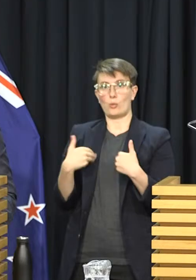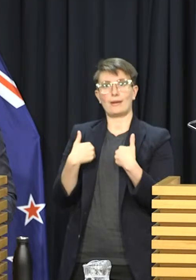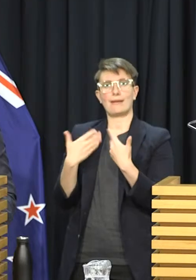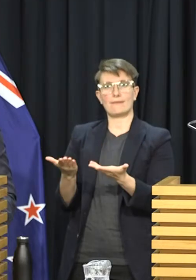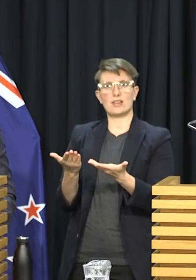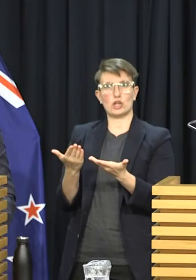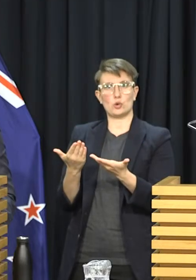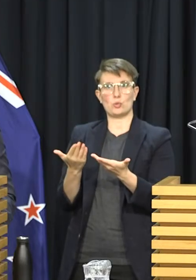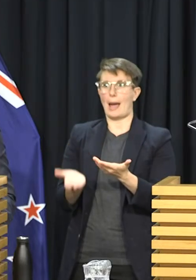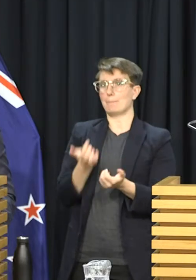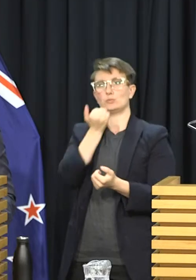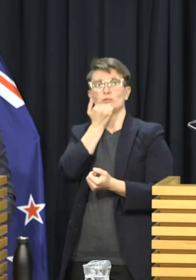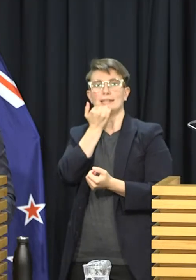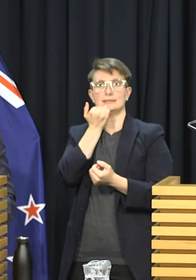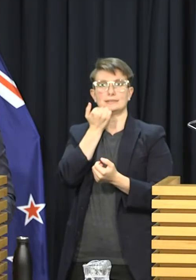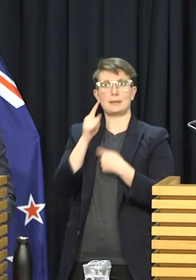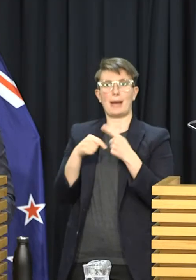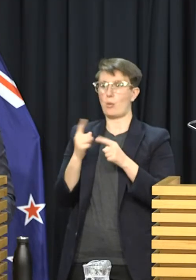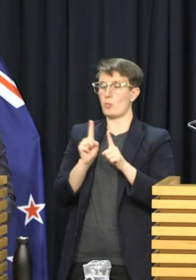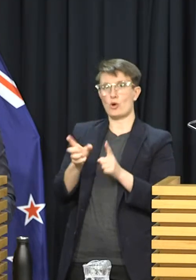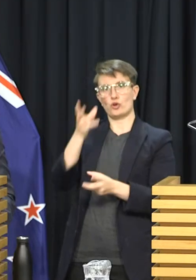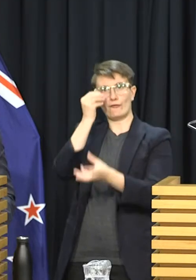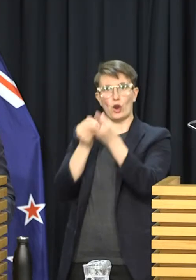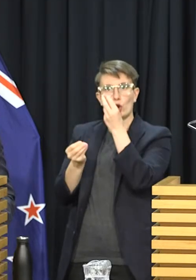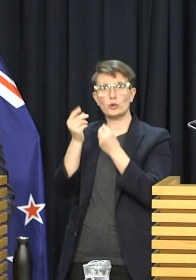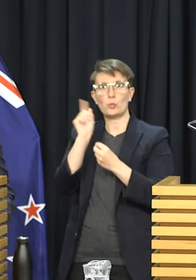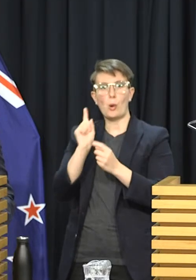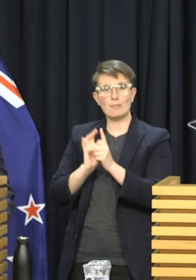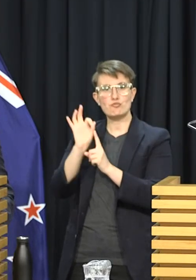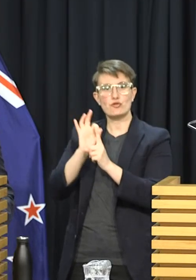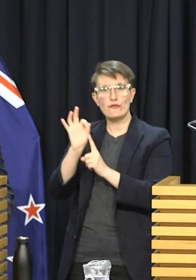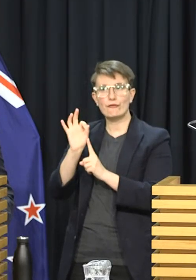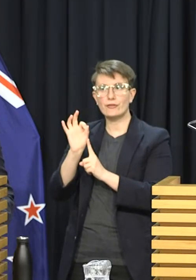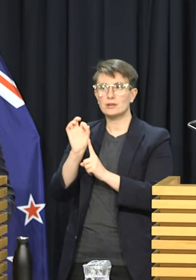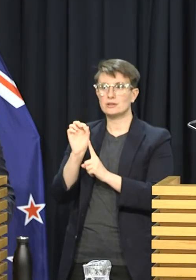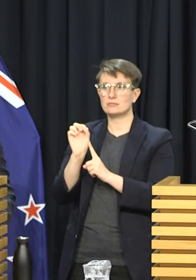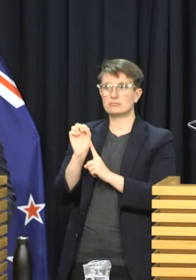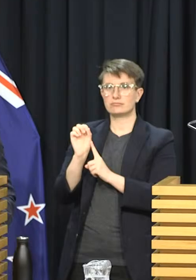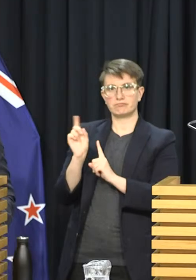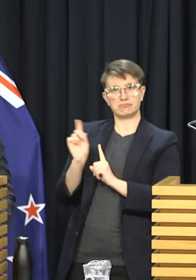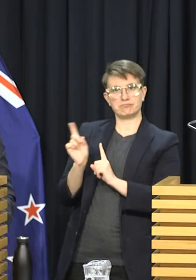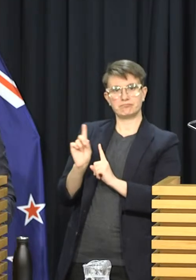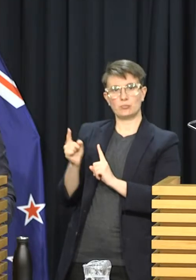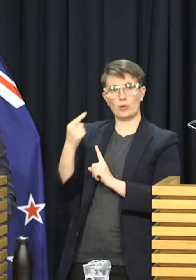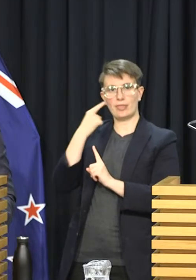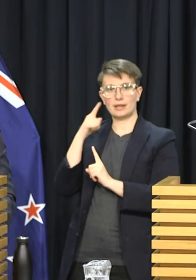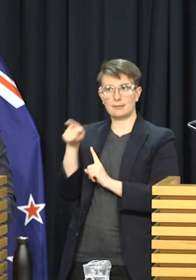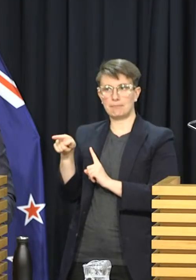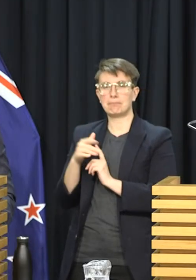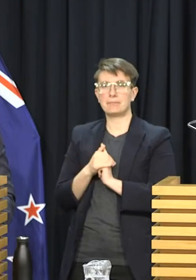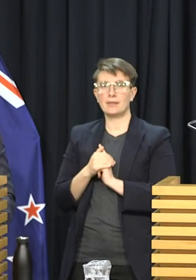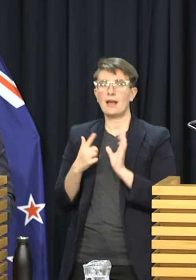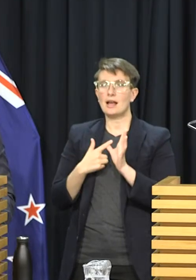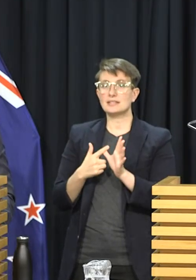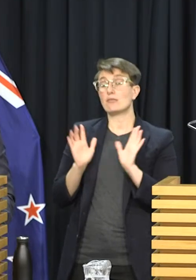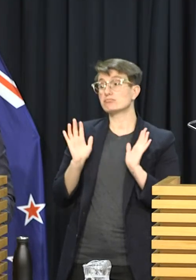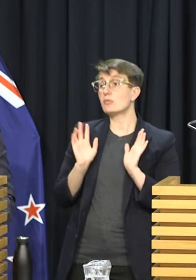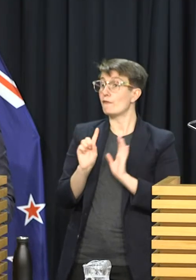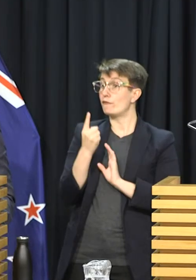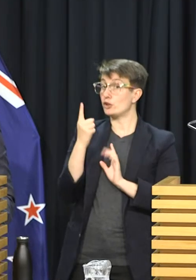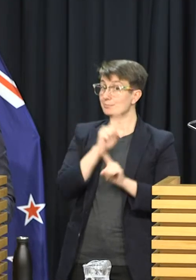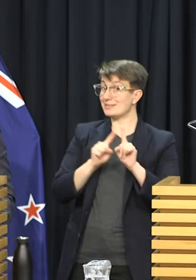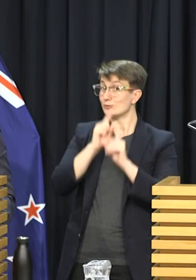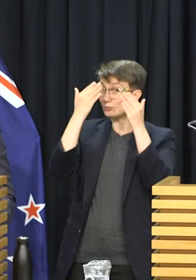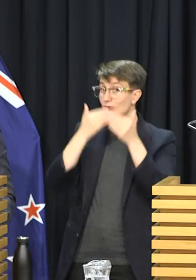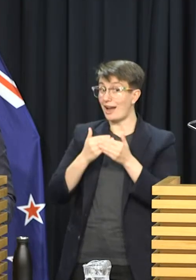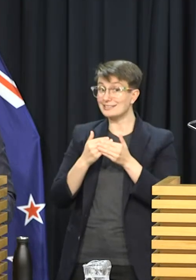yet? No, actually, I'm meeting with the chair. I think it's tonight. I'm having my first conversation with them about what they've encountered so far. They've only been a few days into it, though, so you do